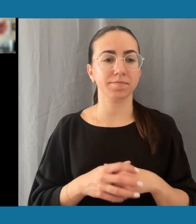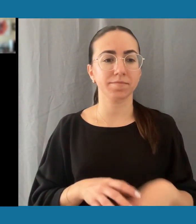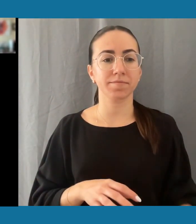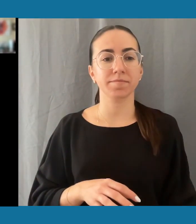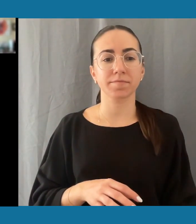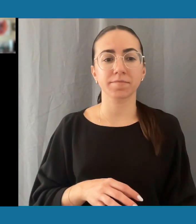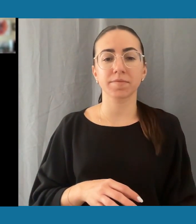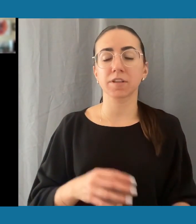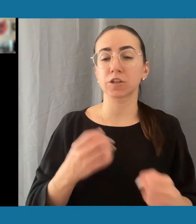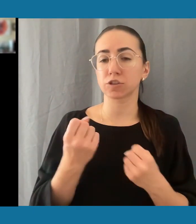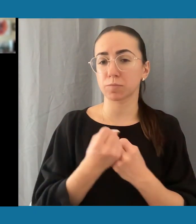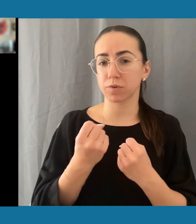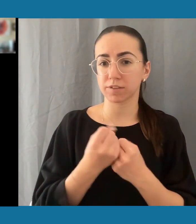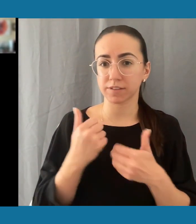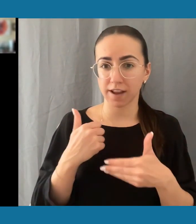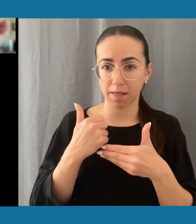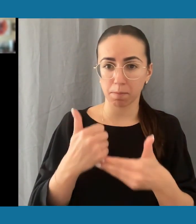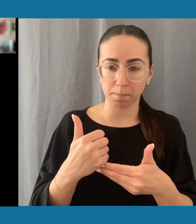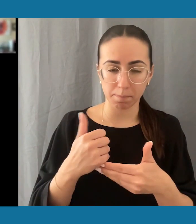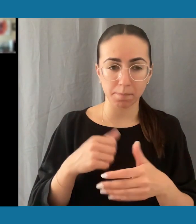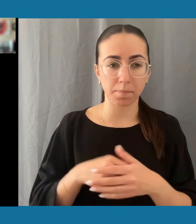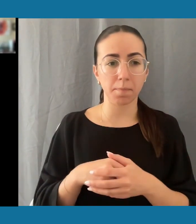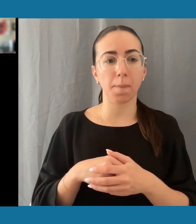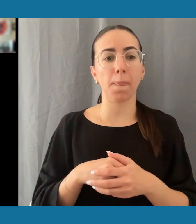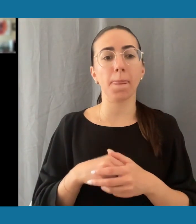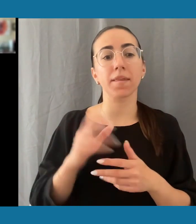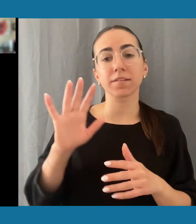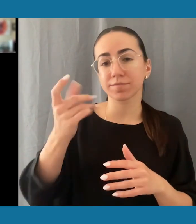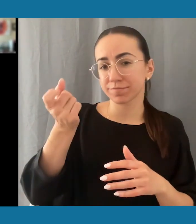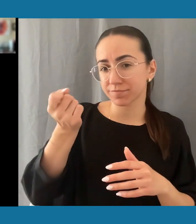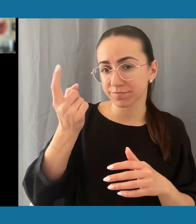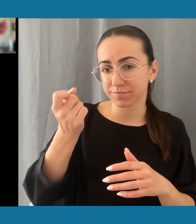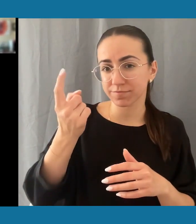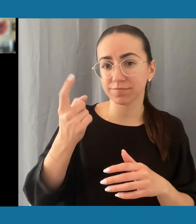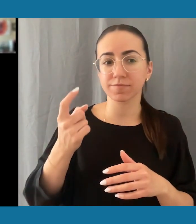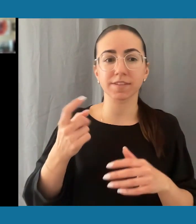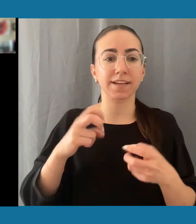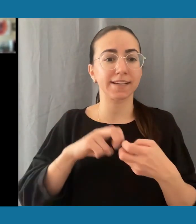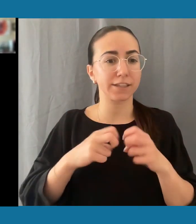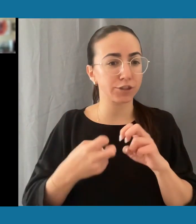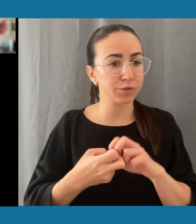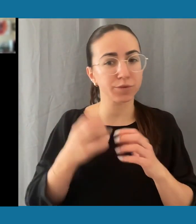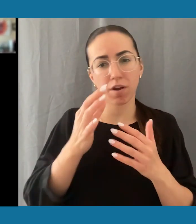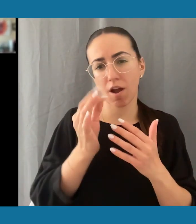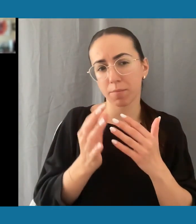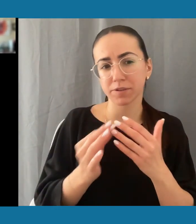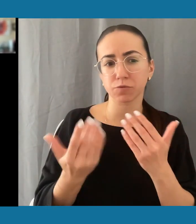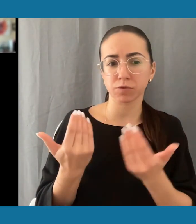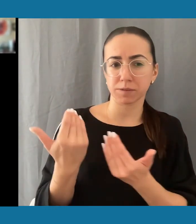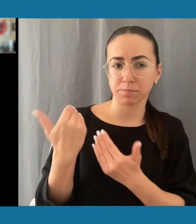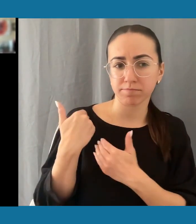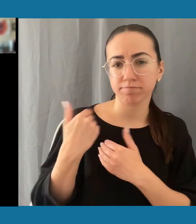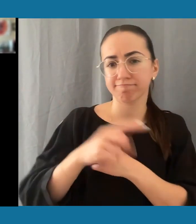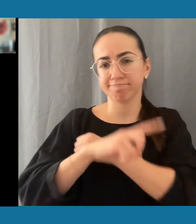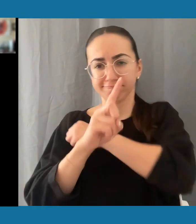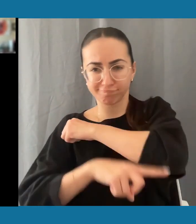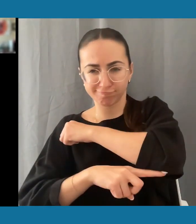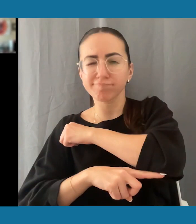maker understand the issues, options, responsibilities, and consequences of their